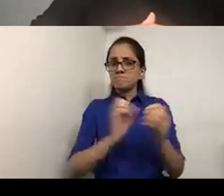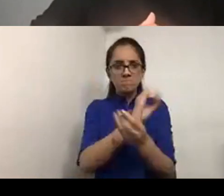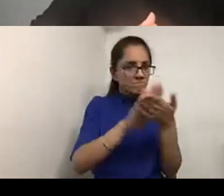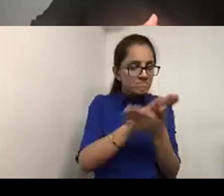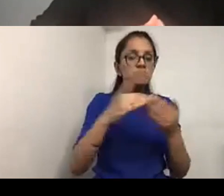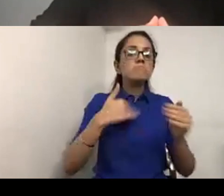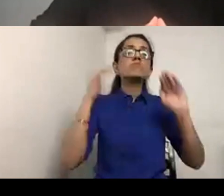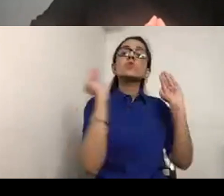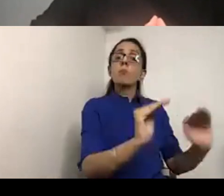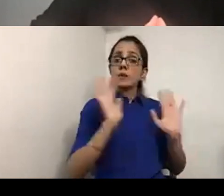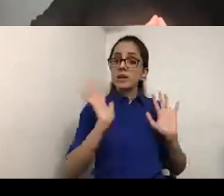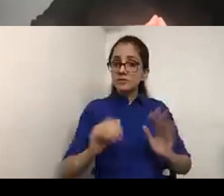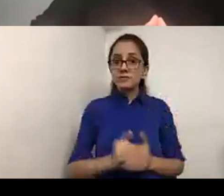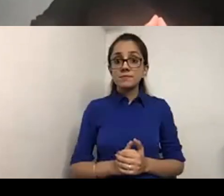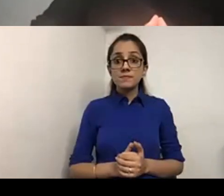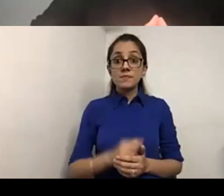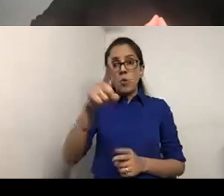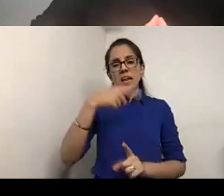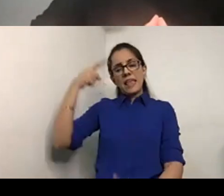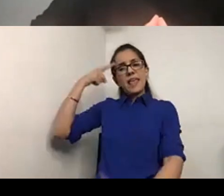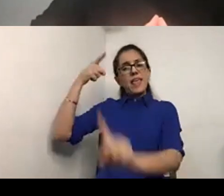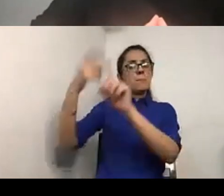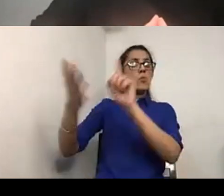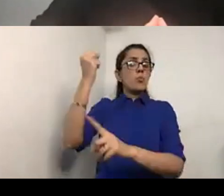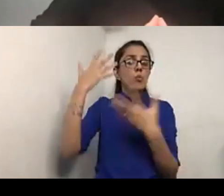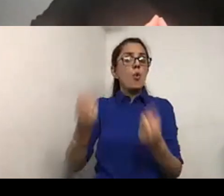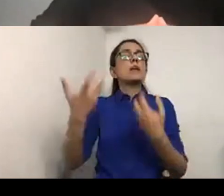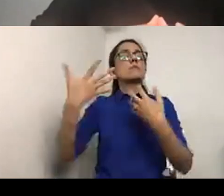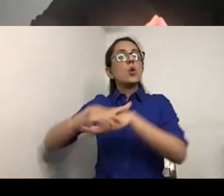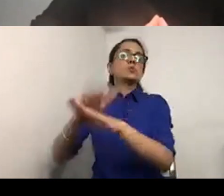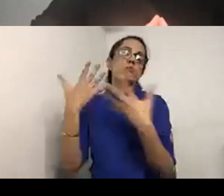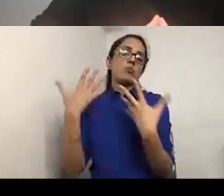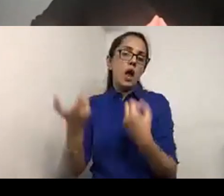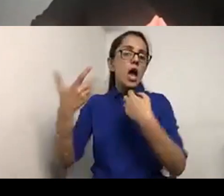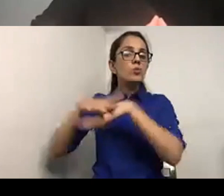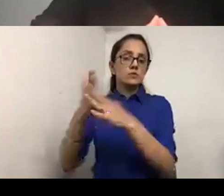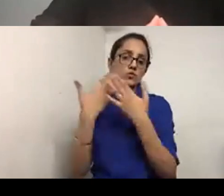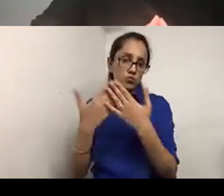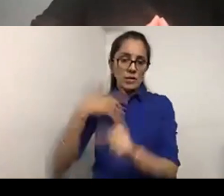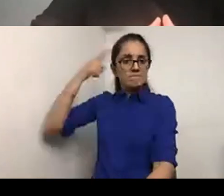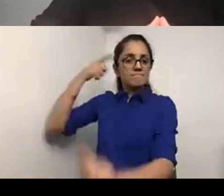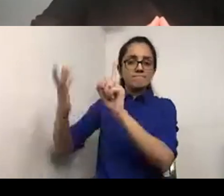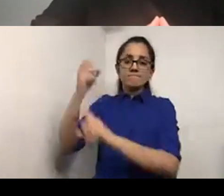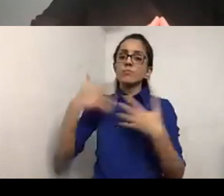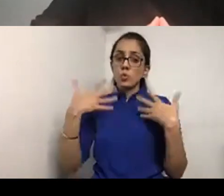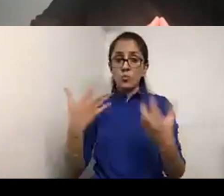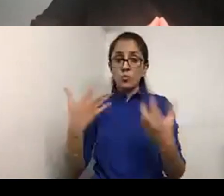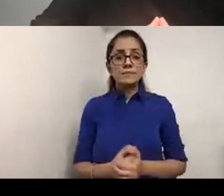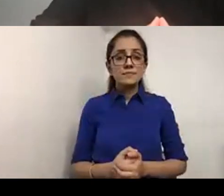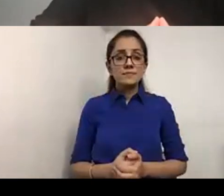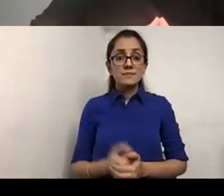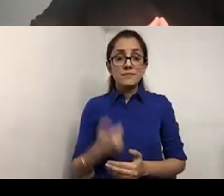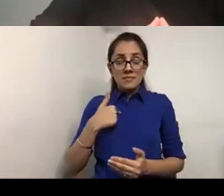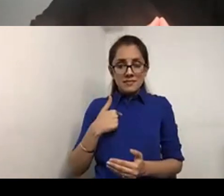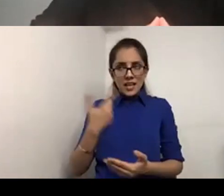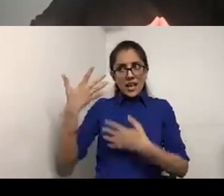country. One of the ambitions is to make it an inclusive school. Okay, now I'm just wondering, if I make it